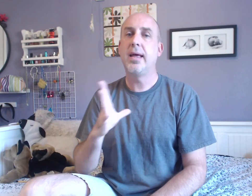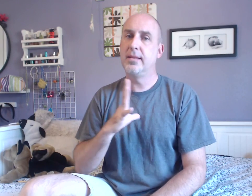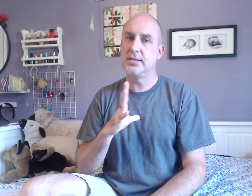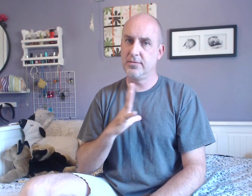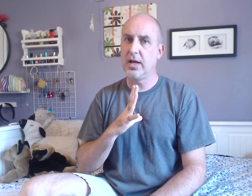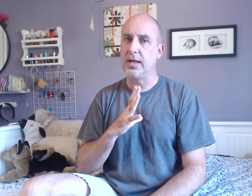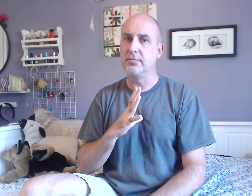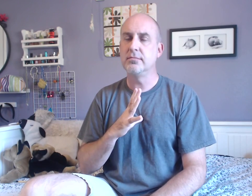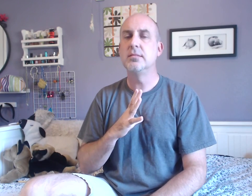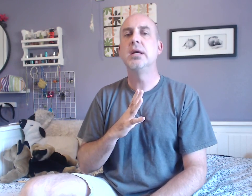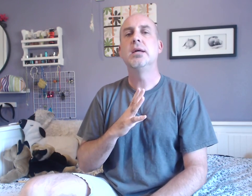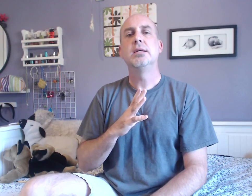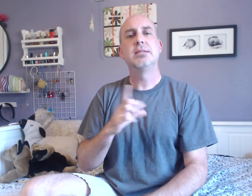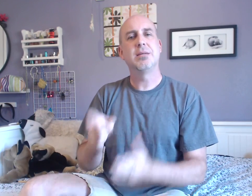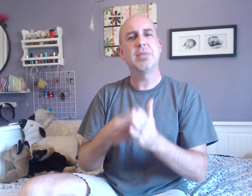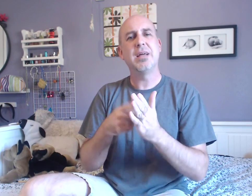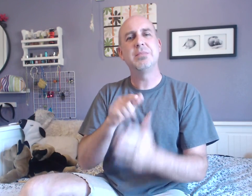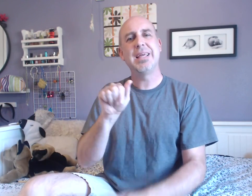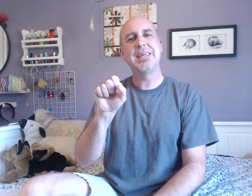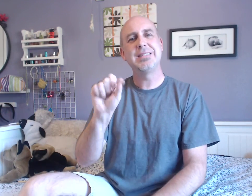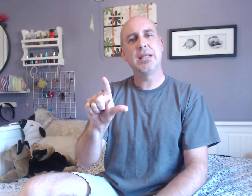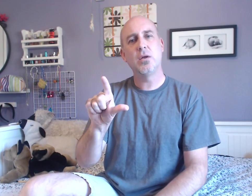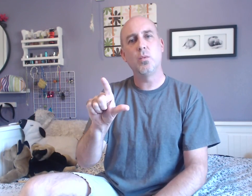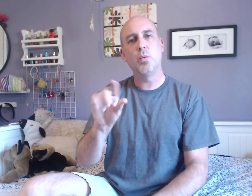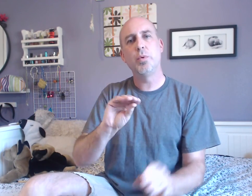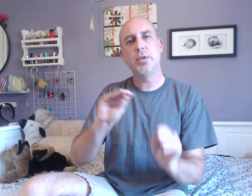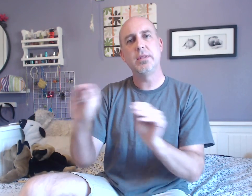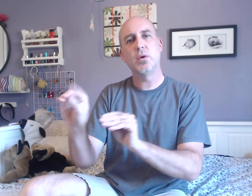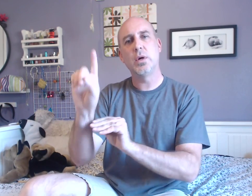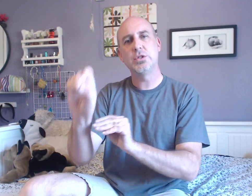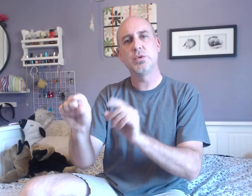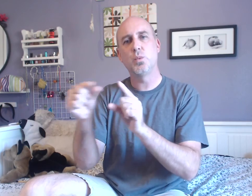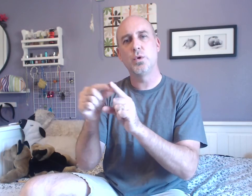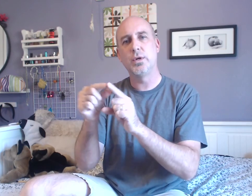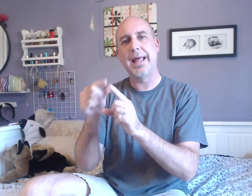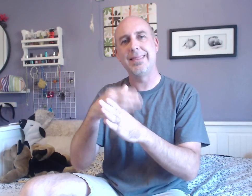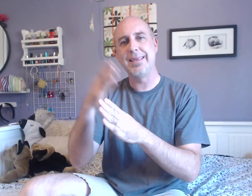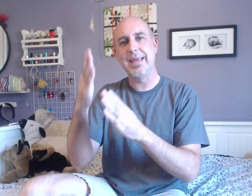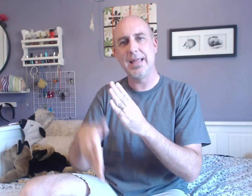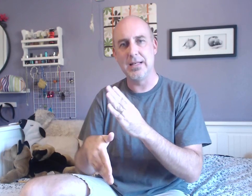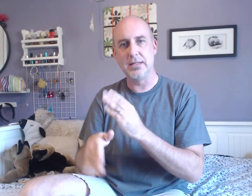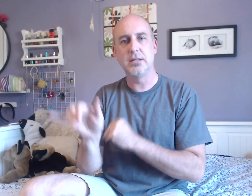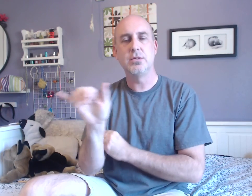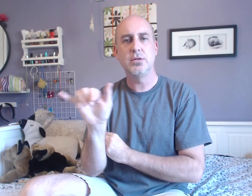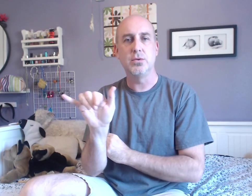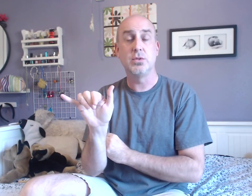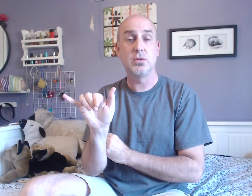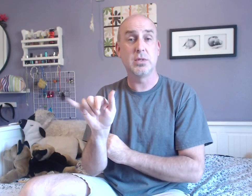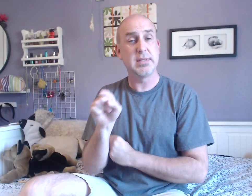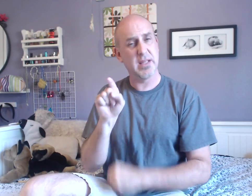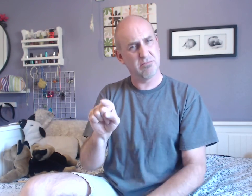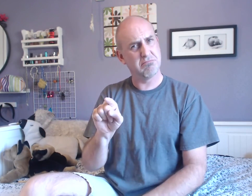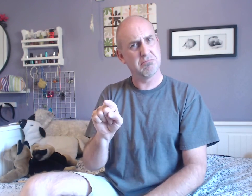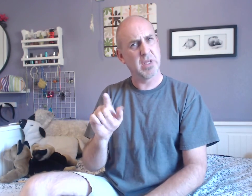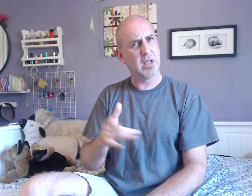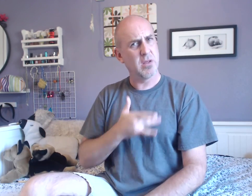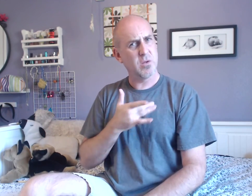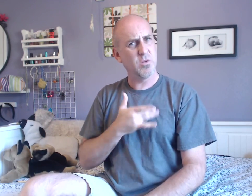that's fine. Sometimes ASL will put the question word at the end too. So you could say, you